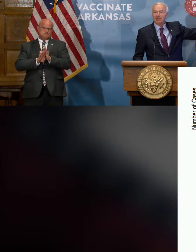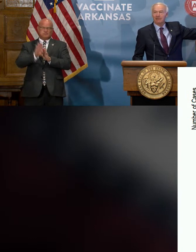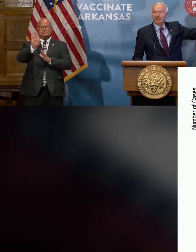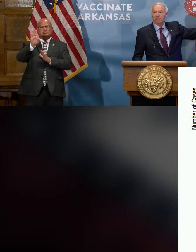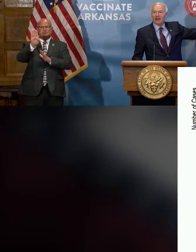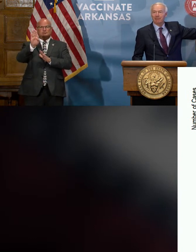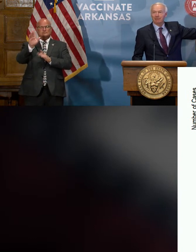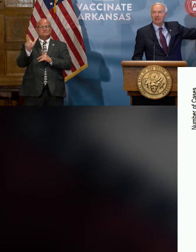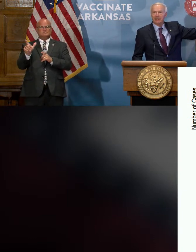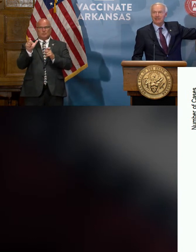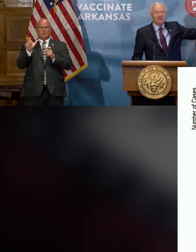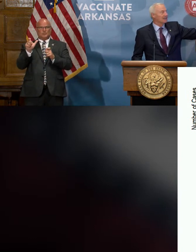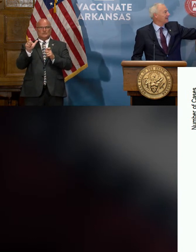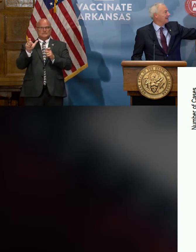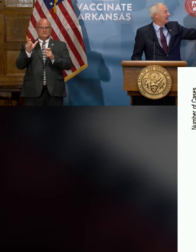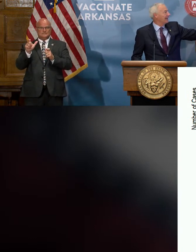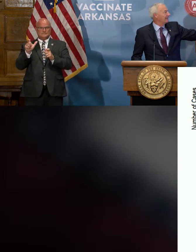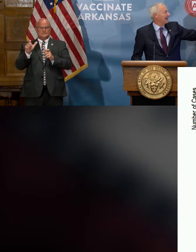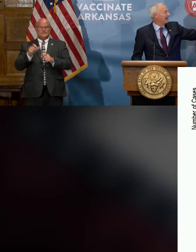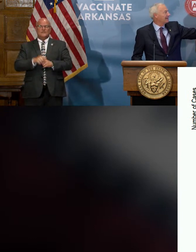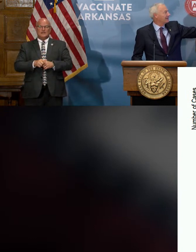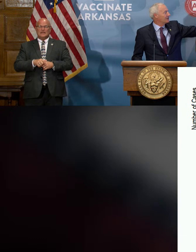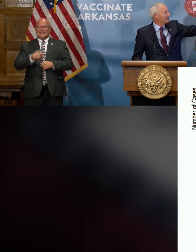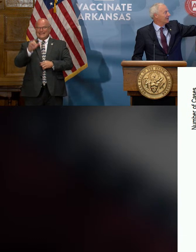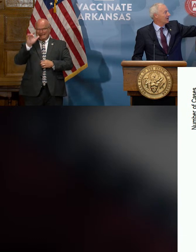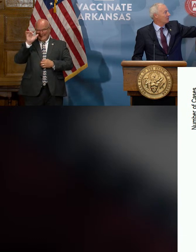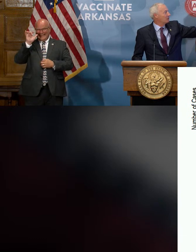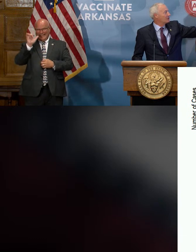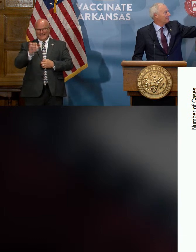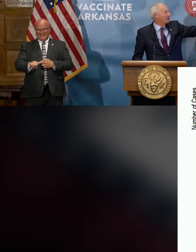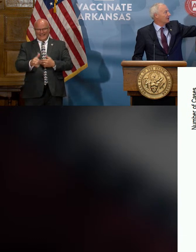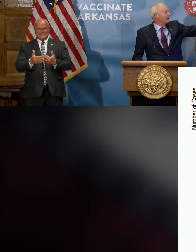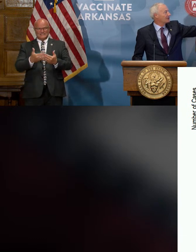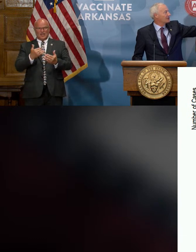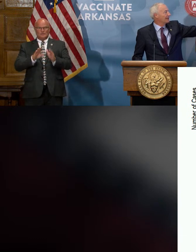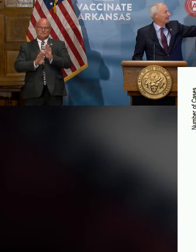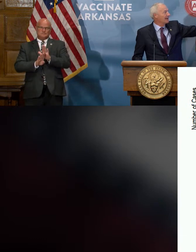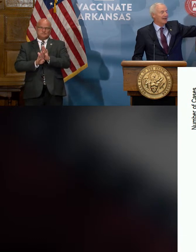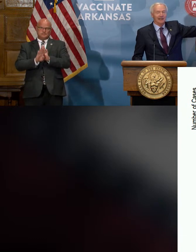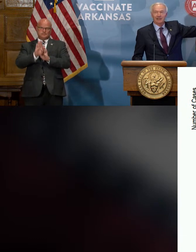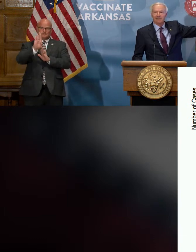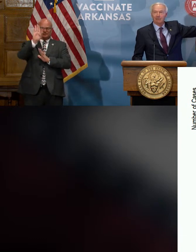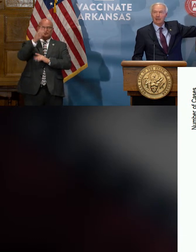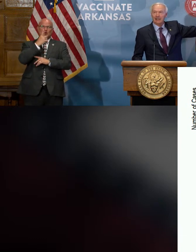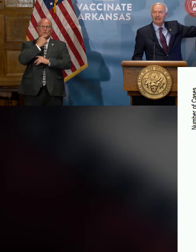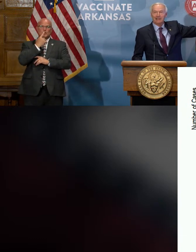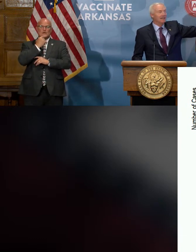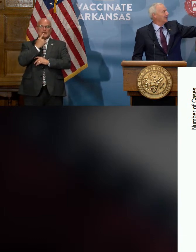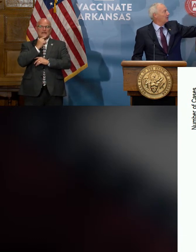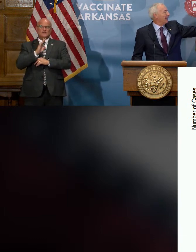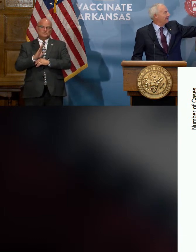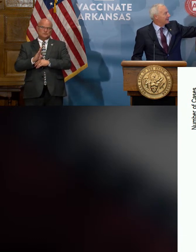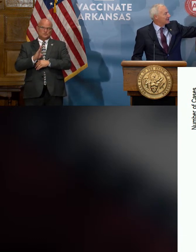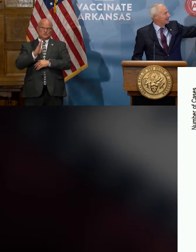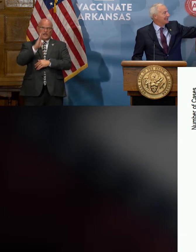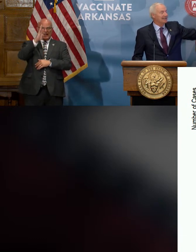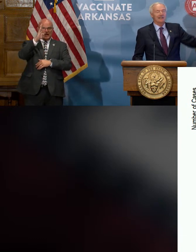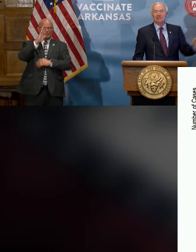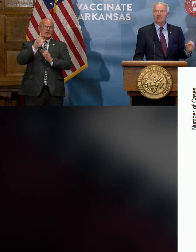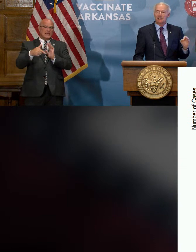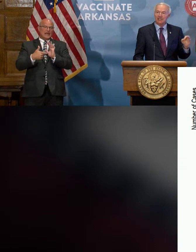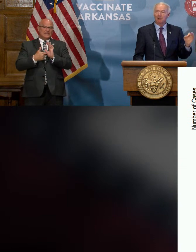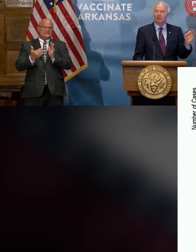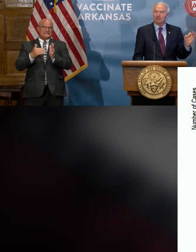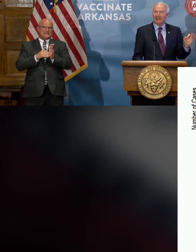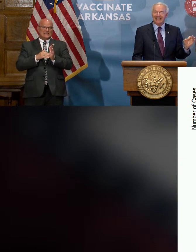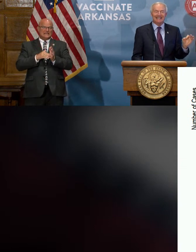at a very, very rapid pace. And that is the almost vertical straight line of red. And this again